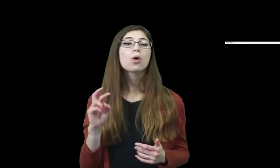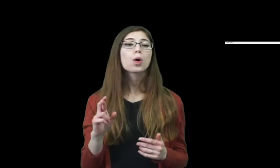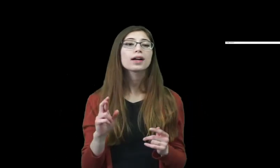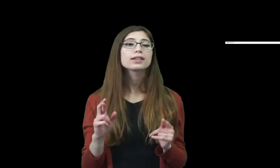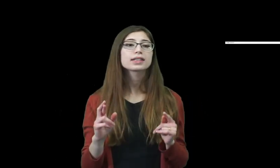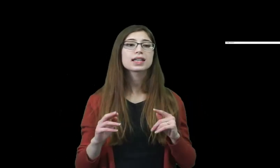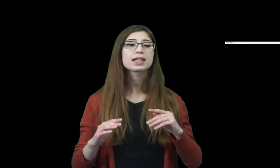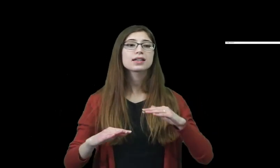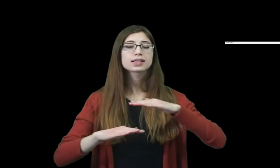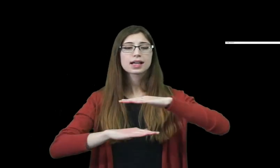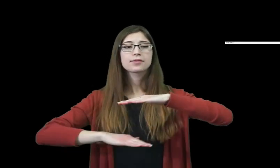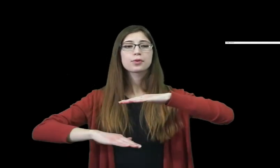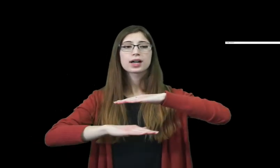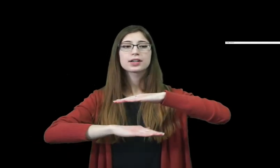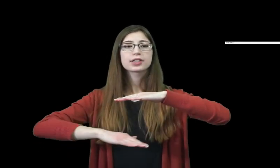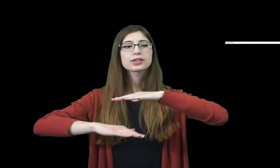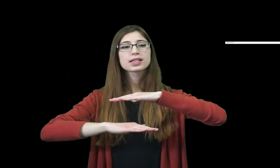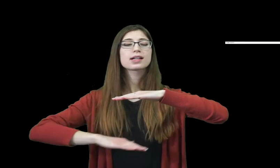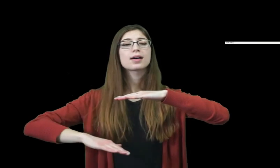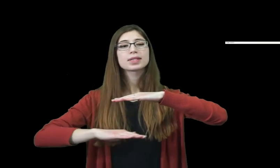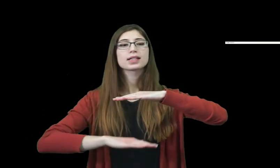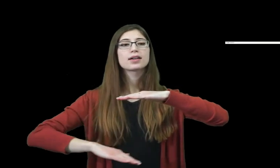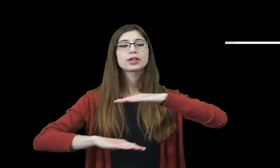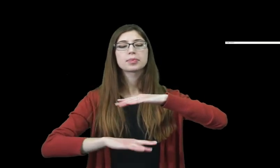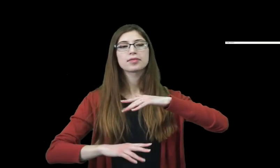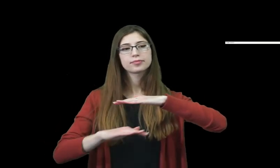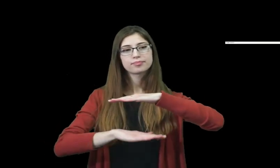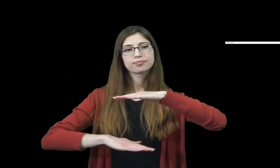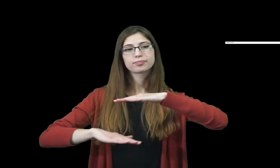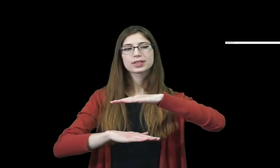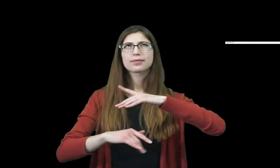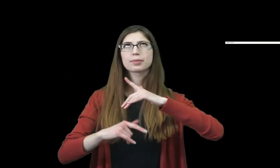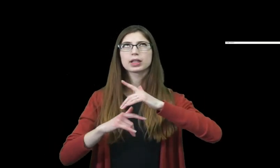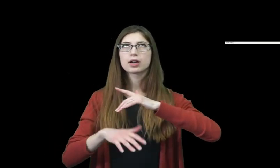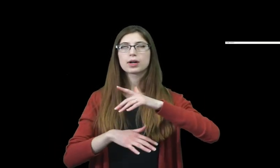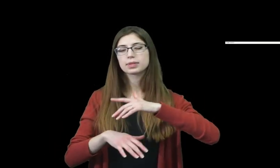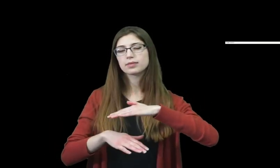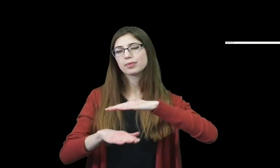Or the sign for under that is the opposite of above. Under, below, opposite of above, you